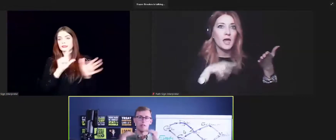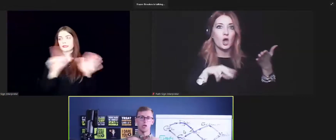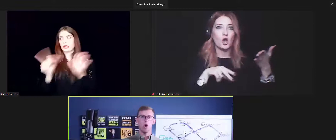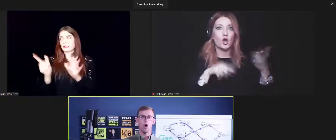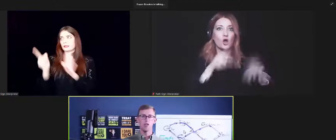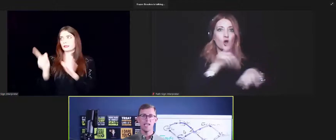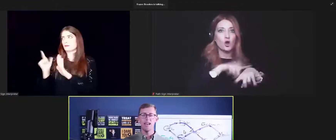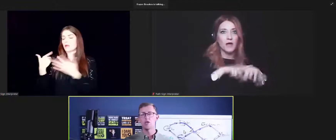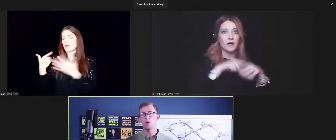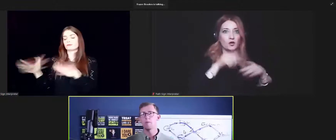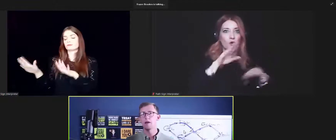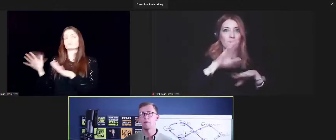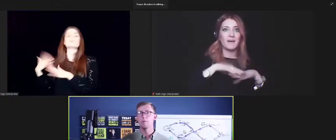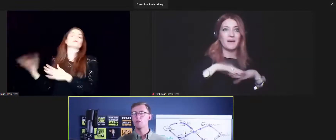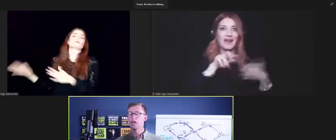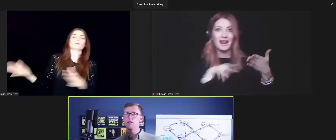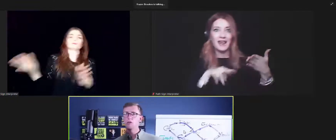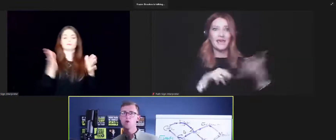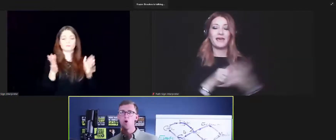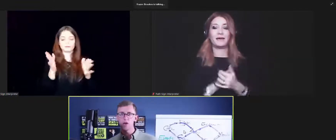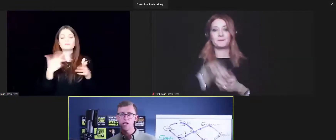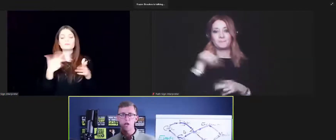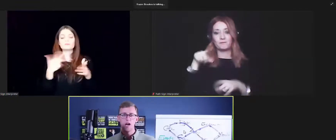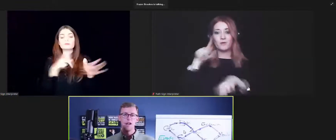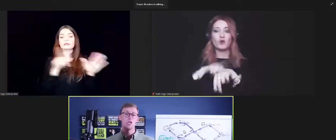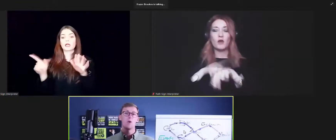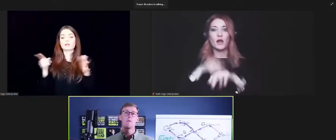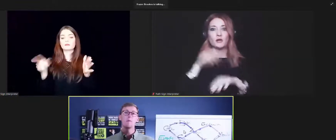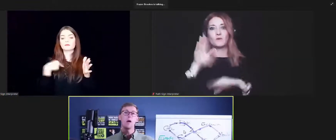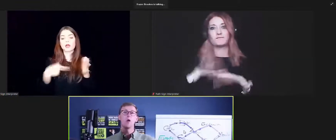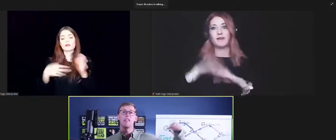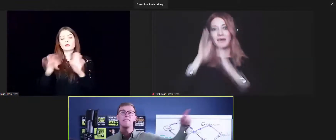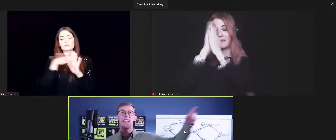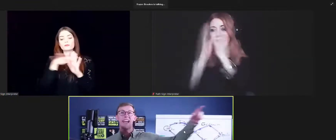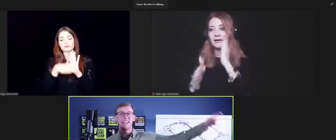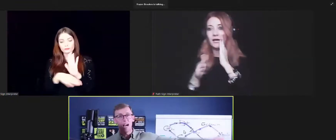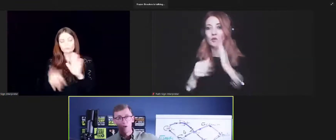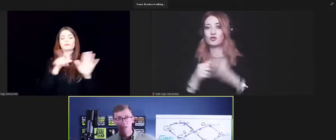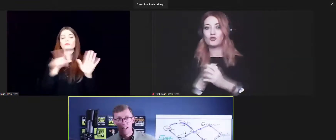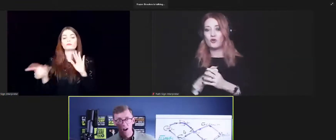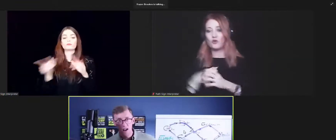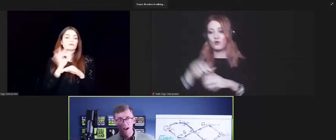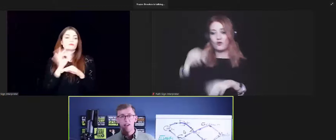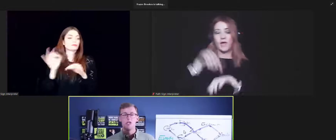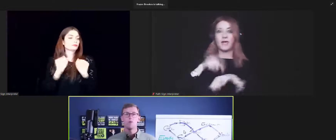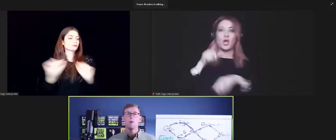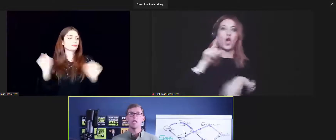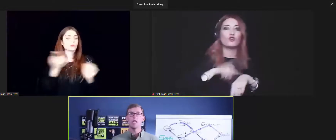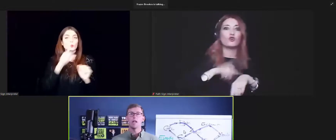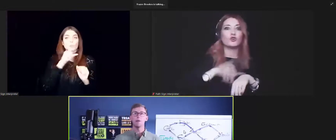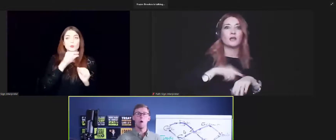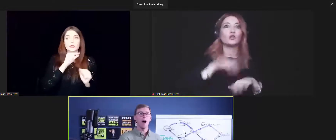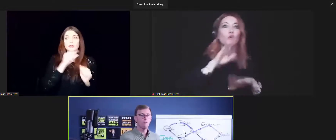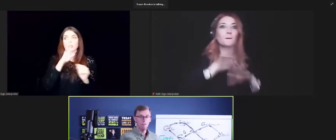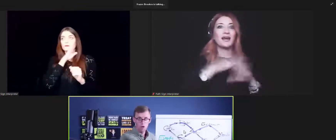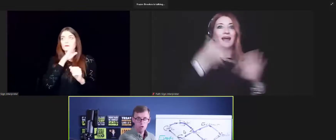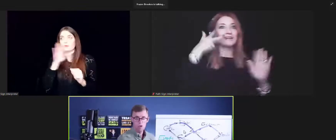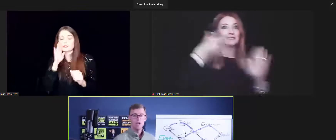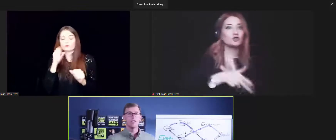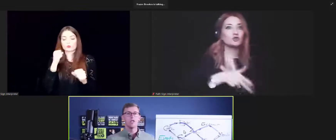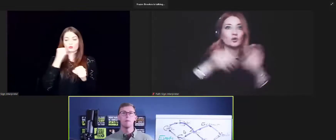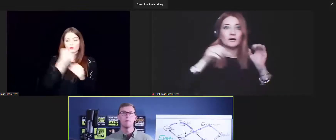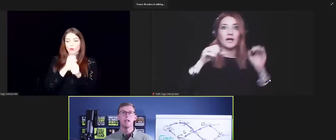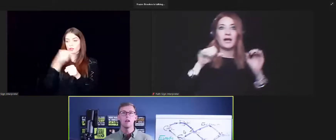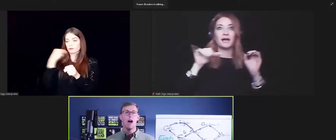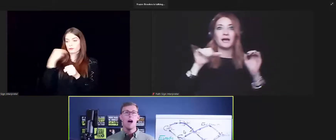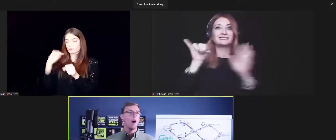this content. This is when I'm going to be looking at doing stories. This is when I'm going to be going on a date night with Svetlana. This is when we're going to be going out for lunch. This is when